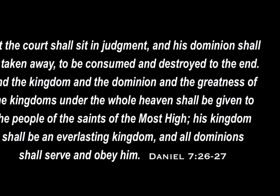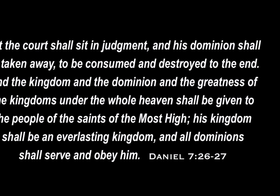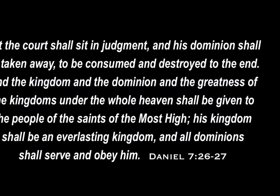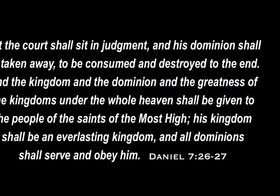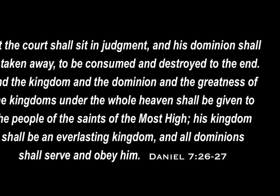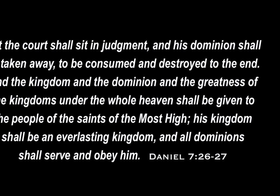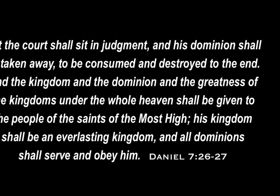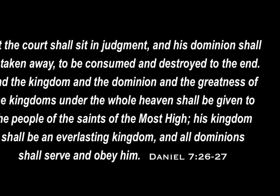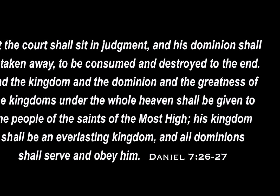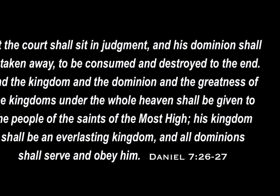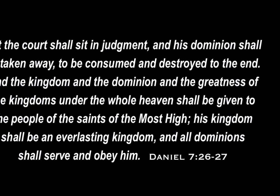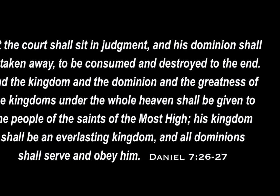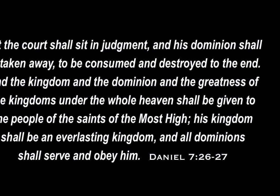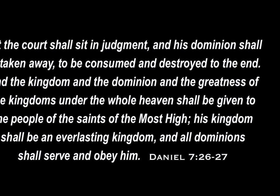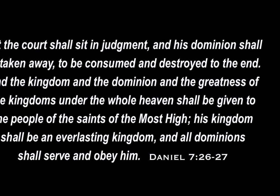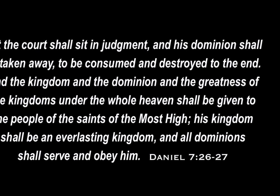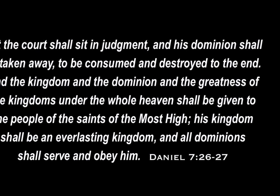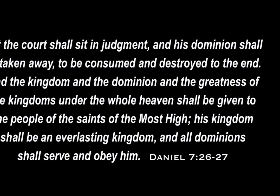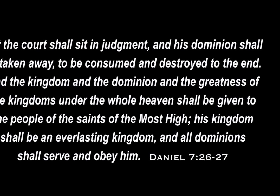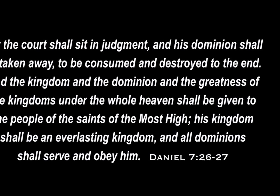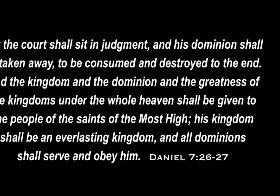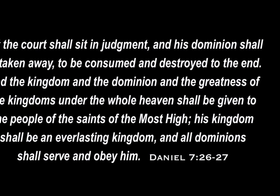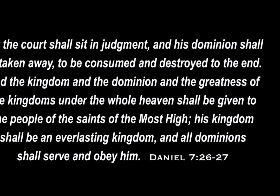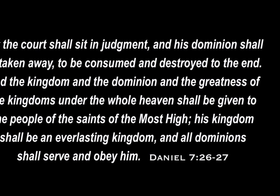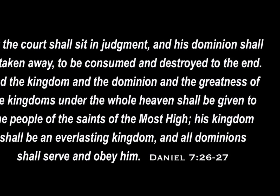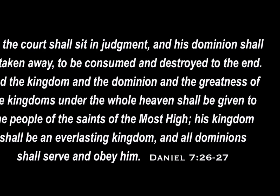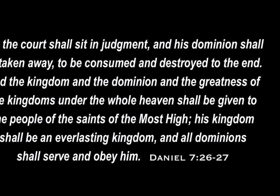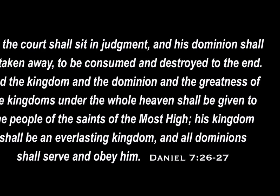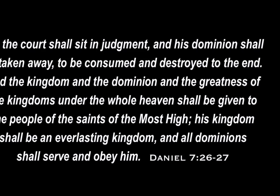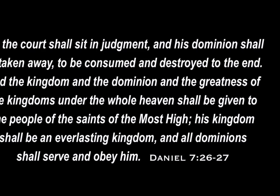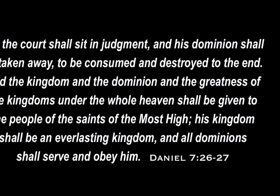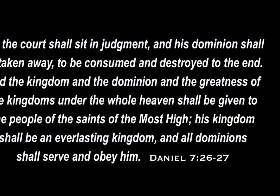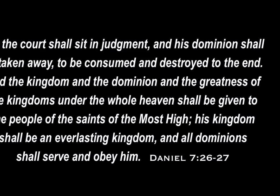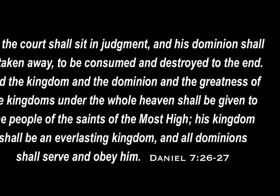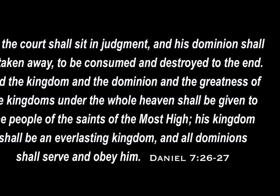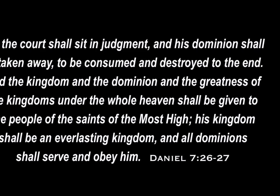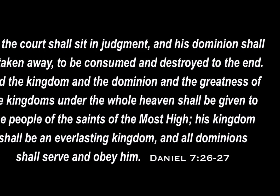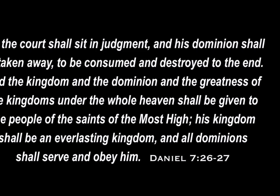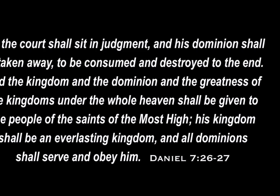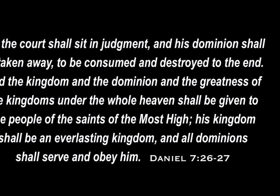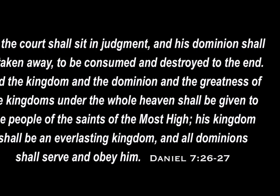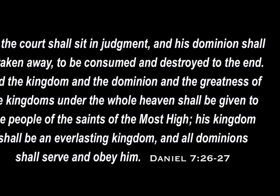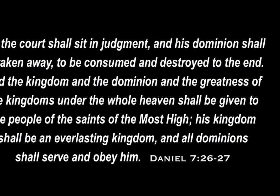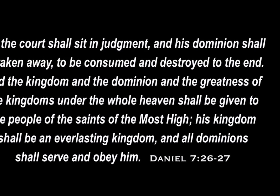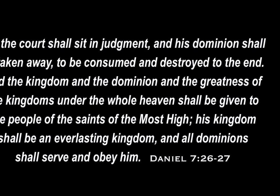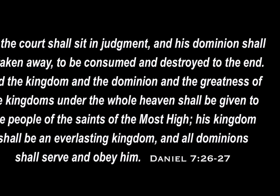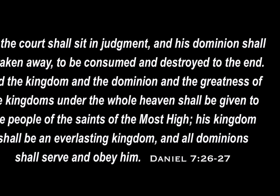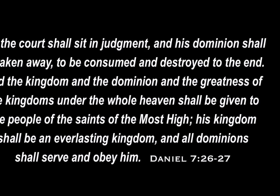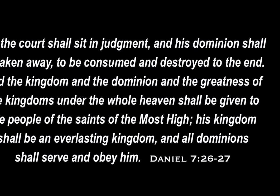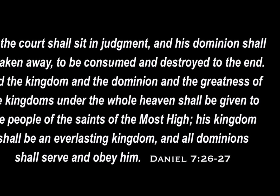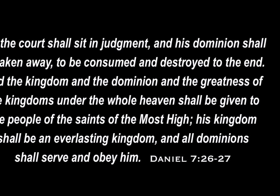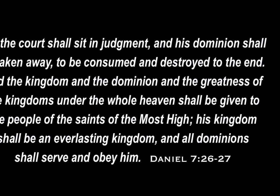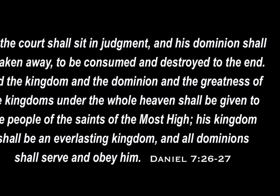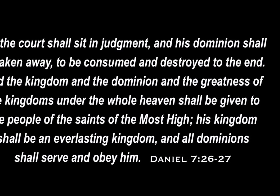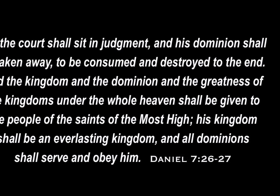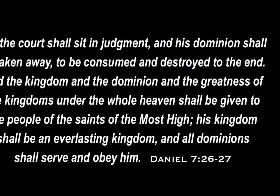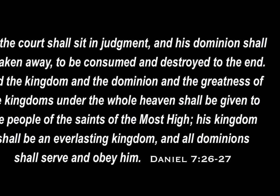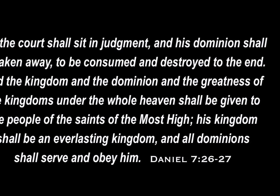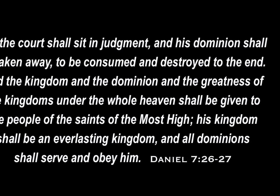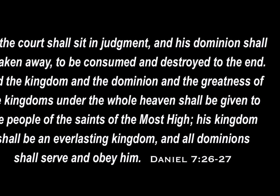taken away, to be consumed and destroyed to the end. And the kingdom and the dominion and the greatness of the kingdoms under the whole heaven shall be given to the